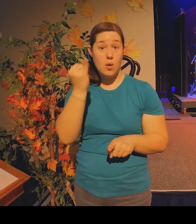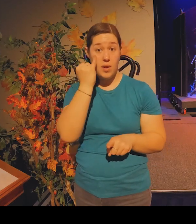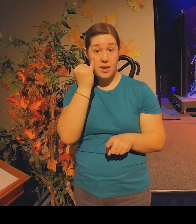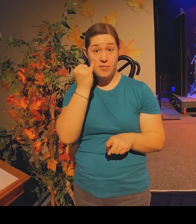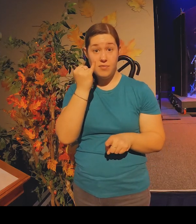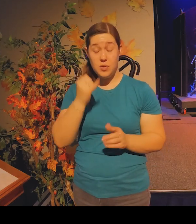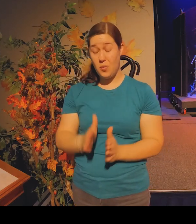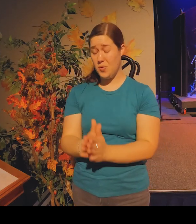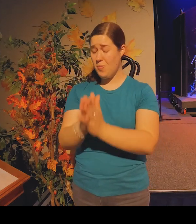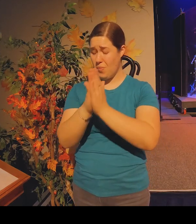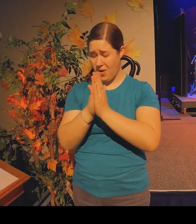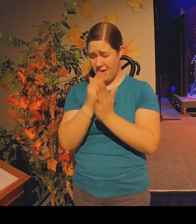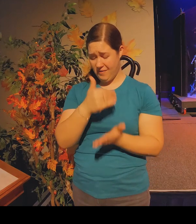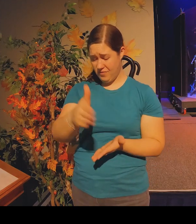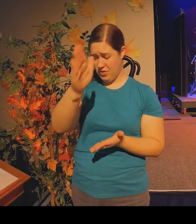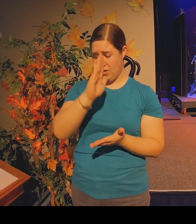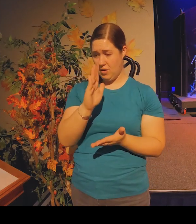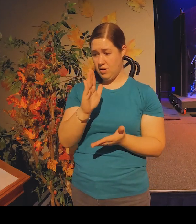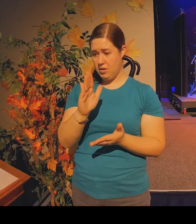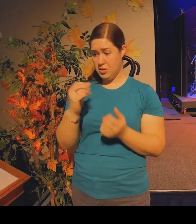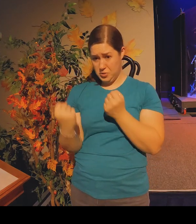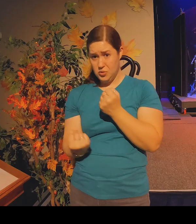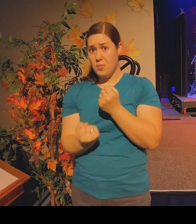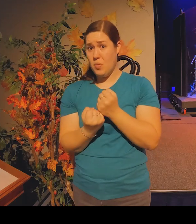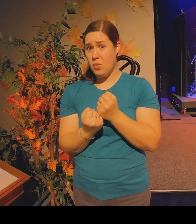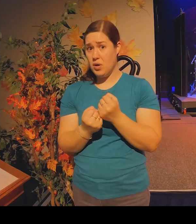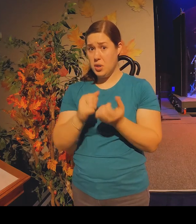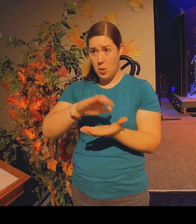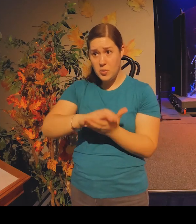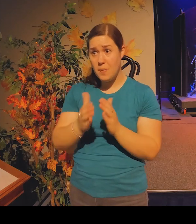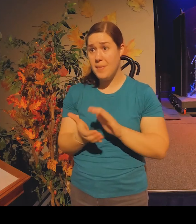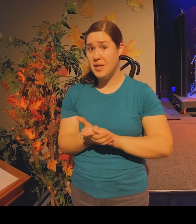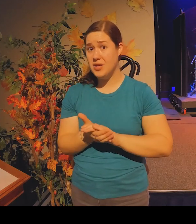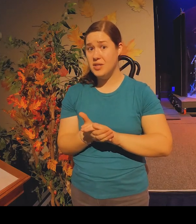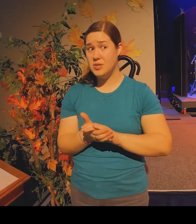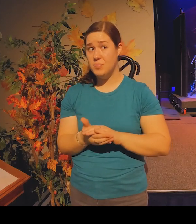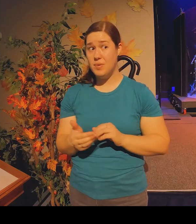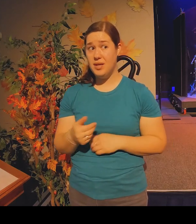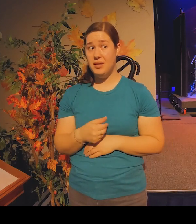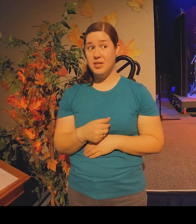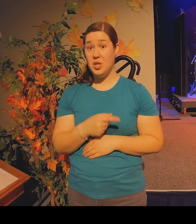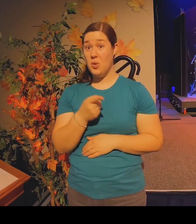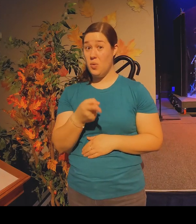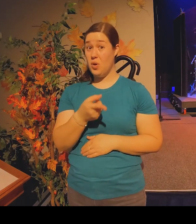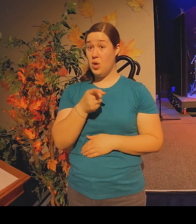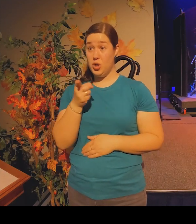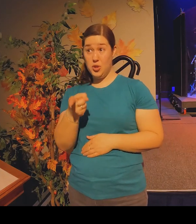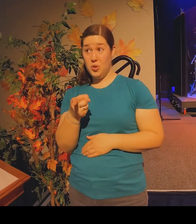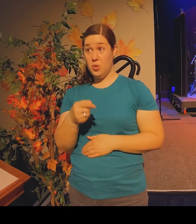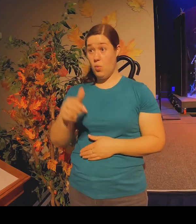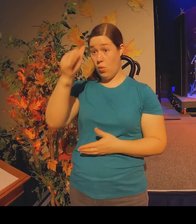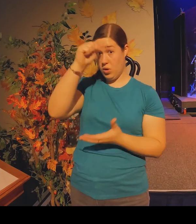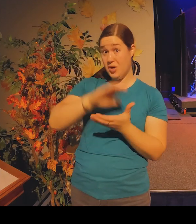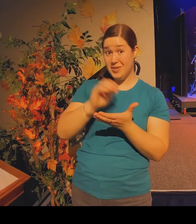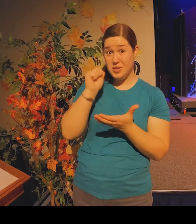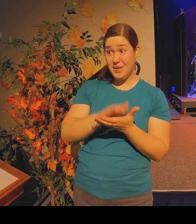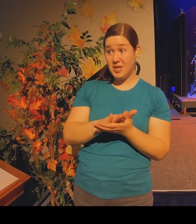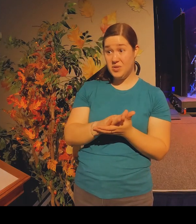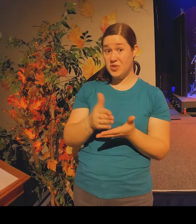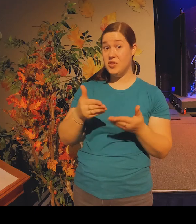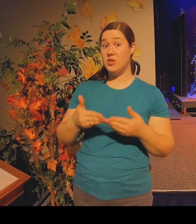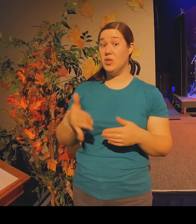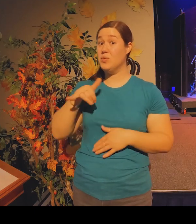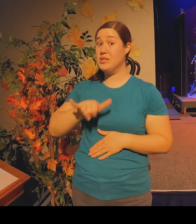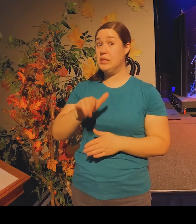your marriage together and you or your spouse are still cheating, don't blame God. If you're praying for a relative who has